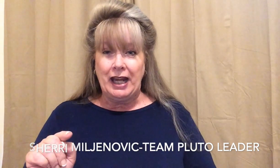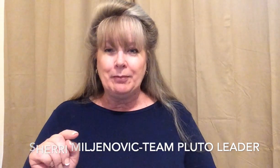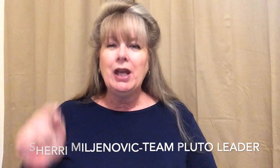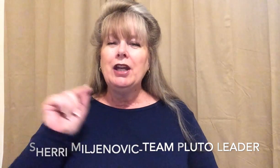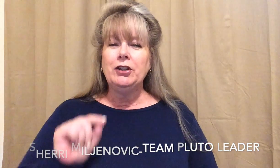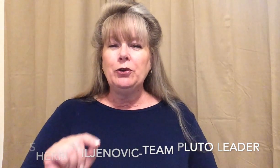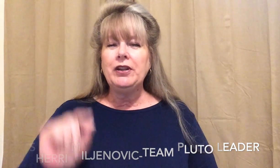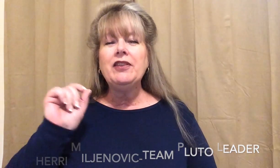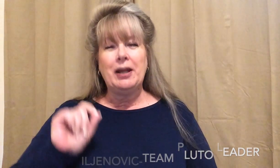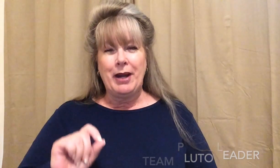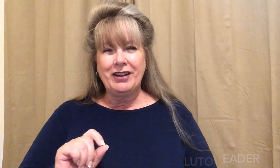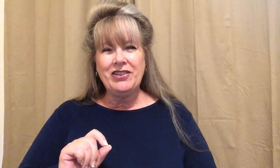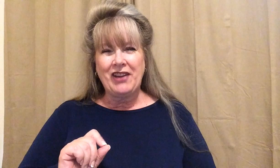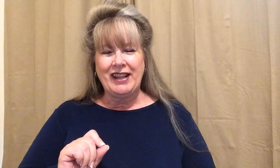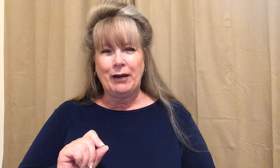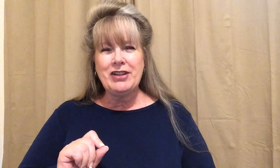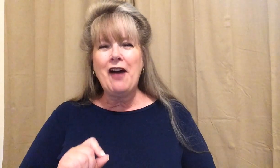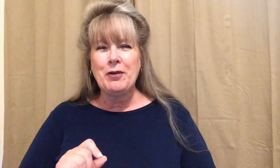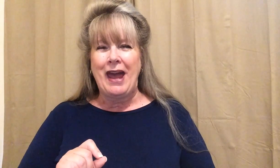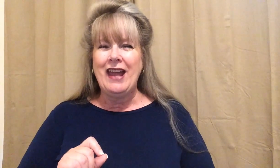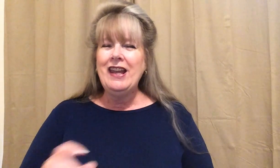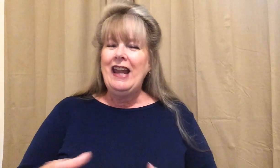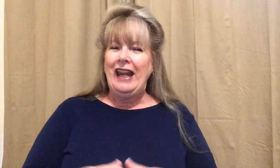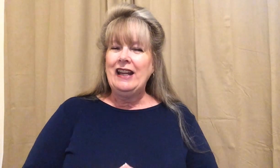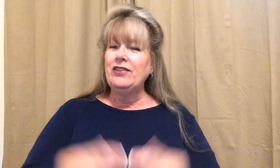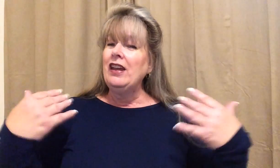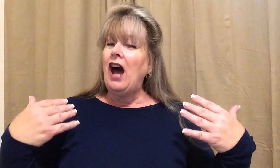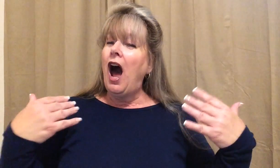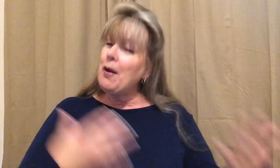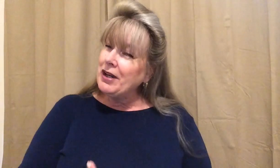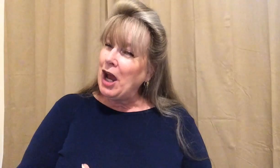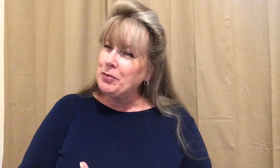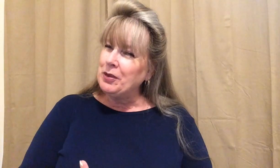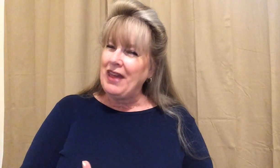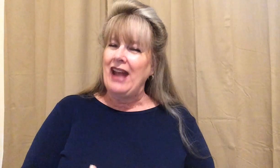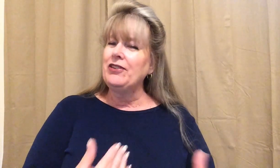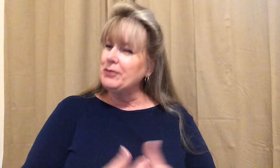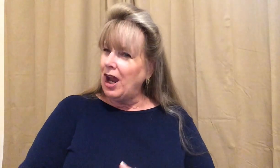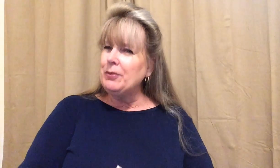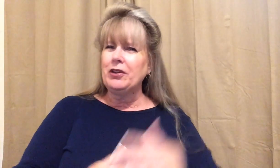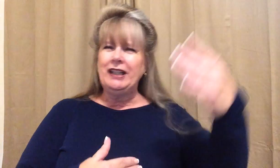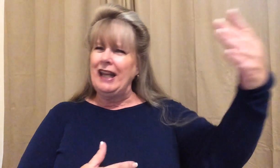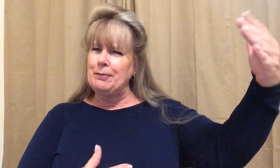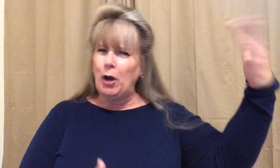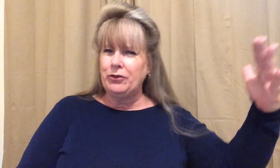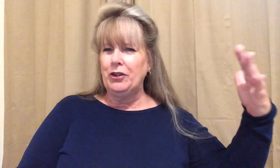name using the American Sign Language alphabet. And I want to help you with that. Sometimes looking at a poster